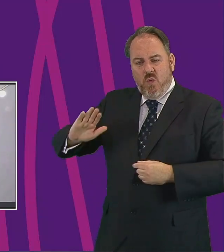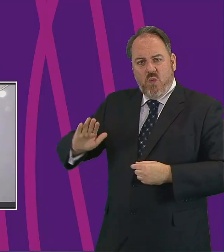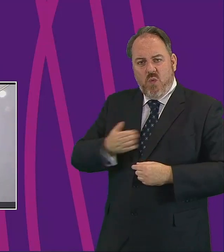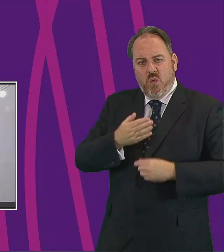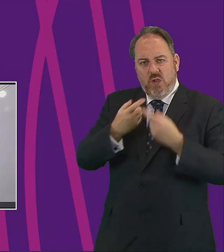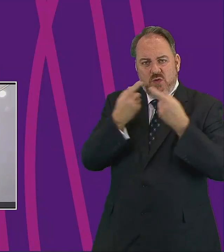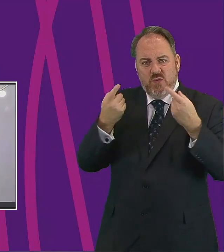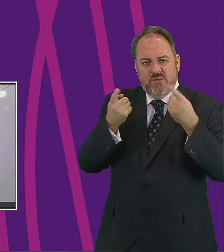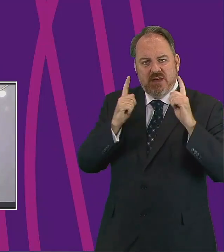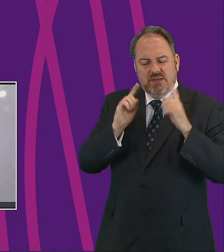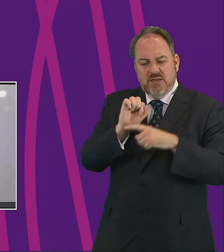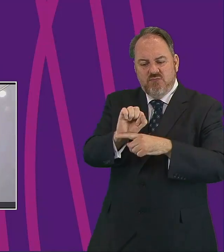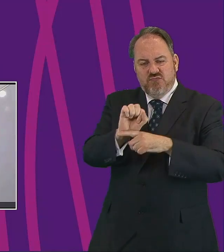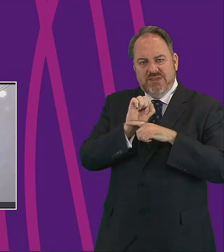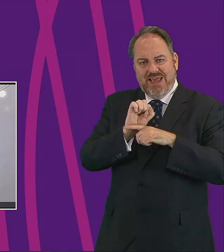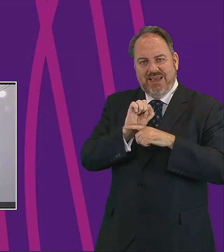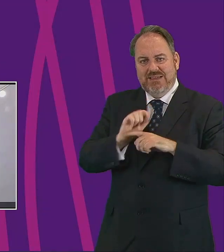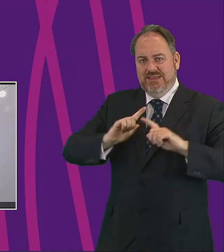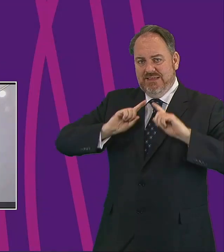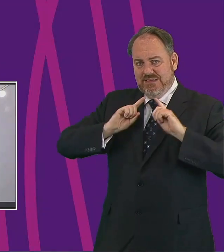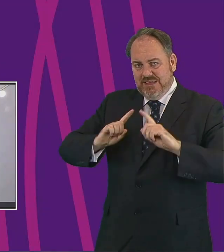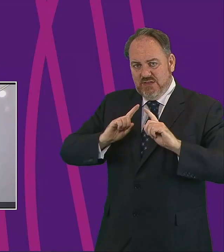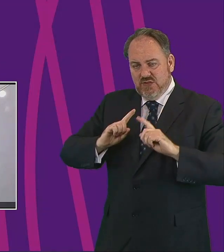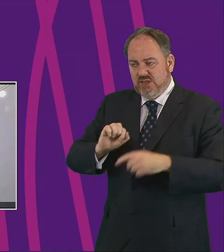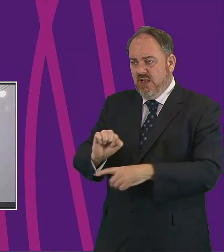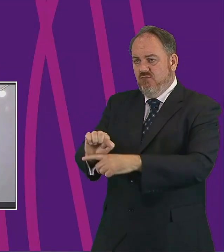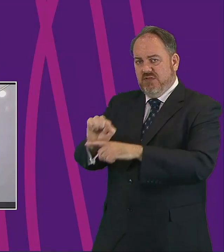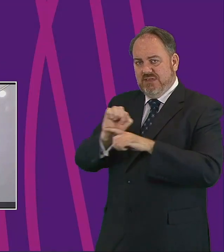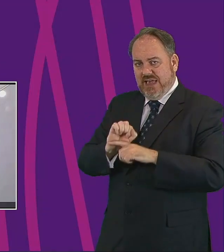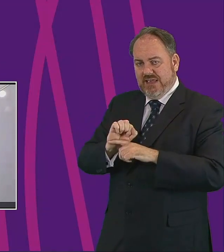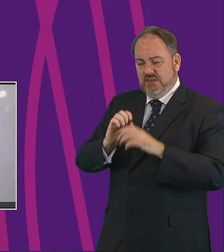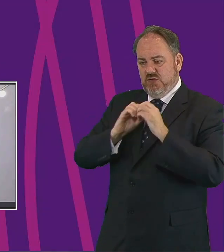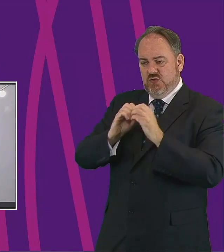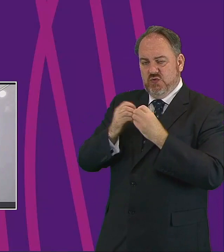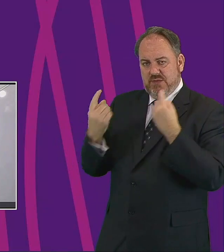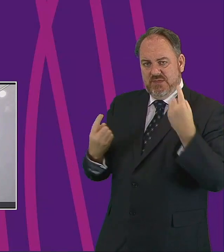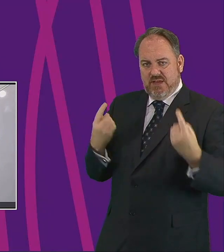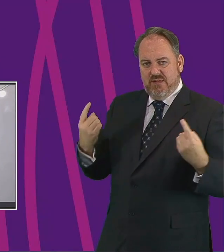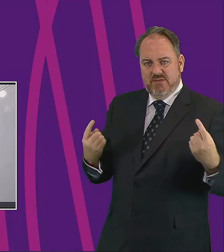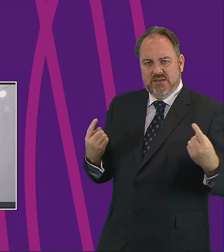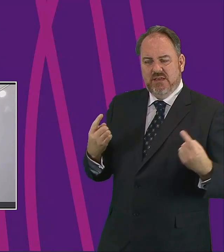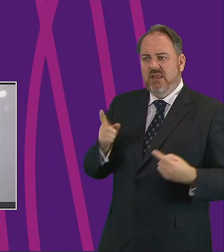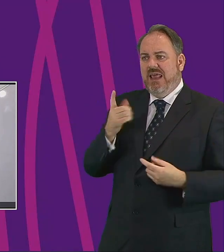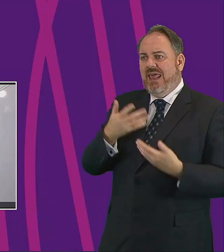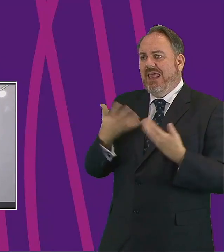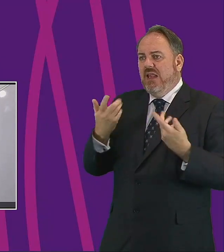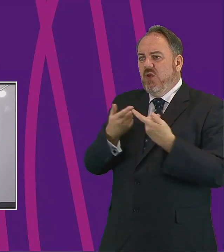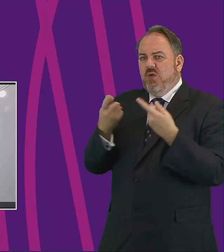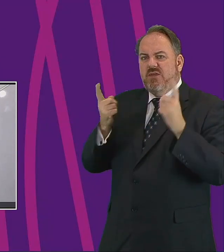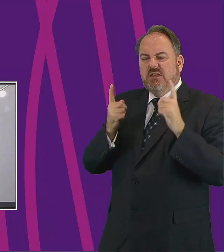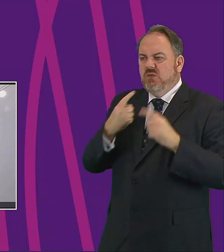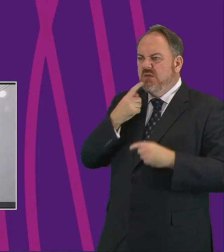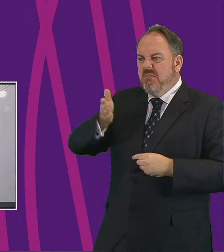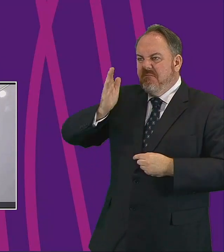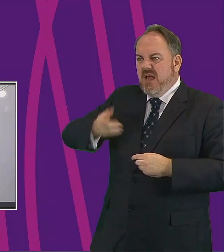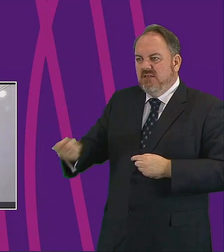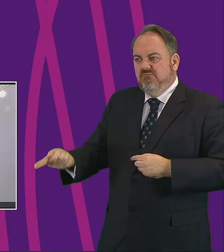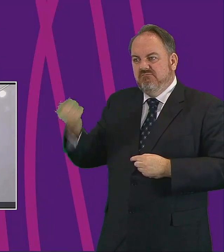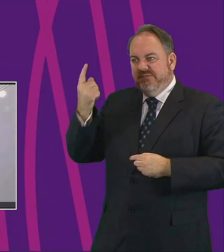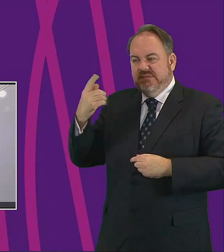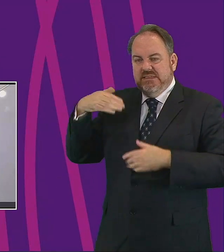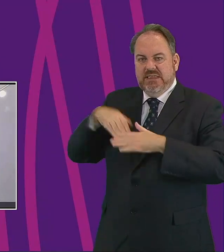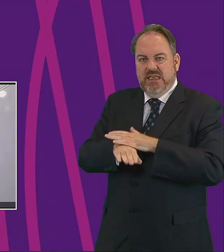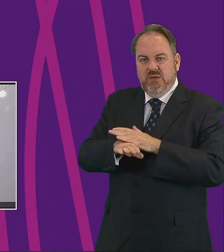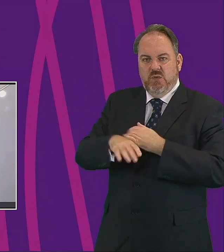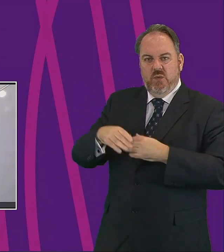possible? And can the First Minister confirm if universities pushing staff to deliver in-person teaching is